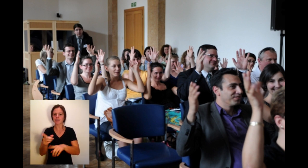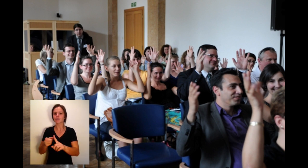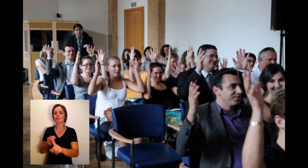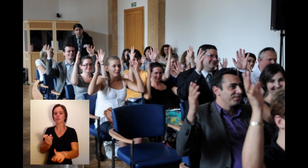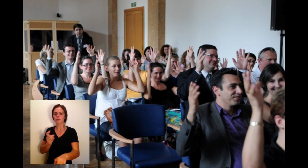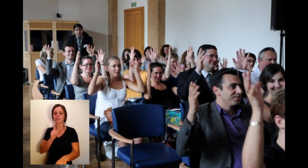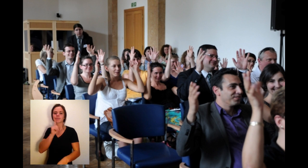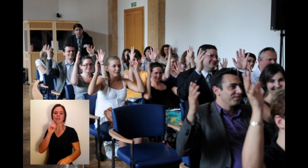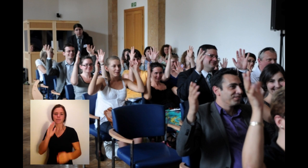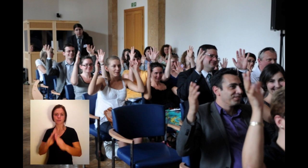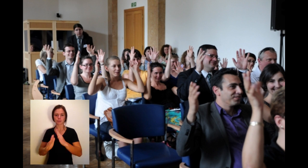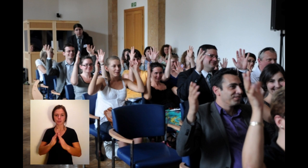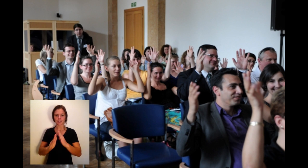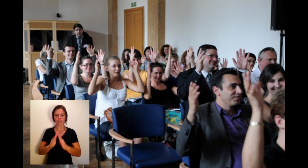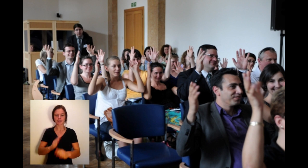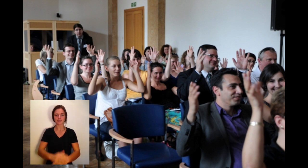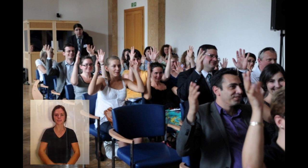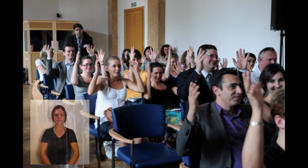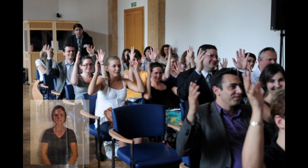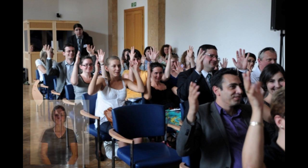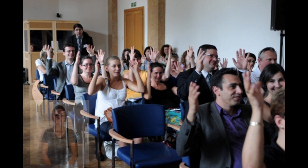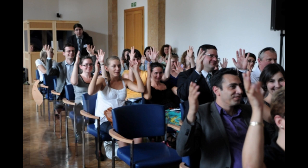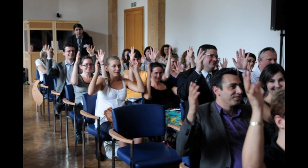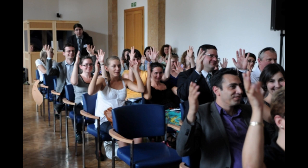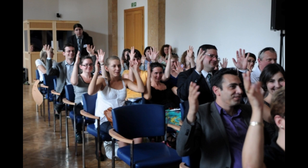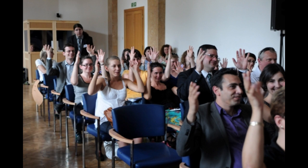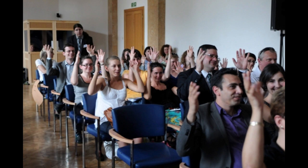the suggestions and opinions of the local deaf community.